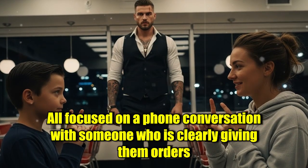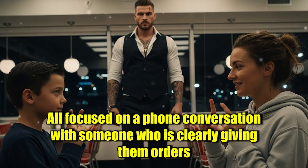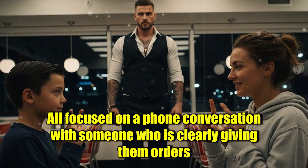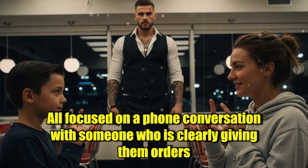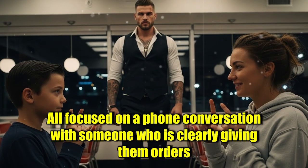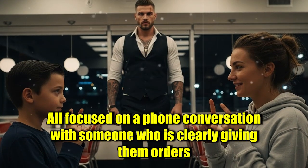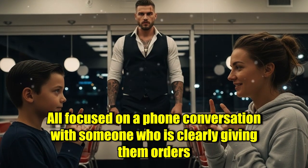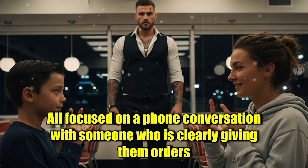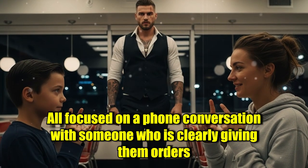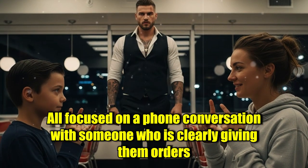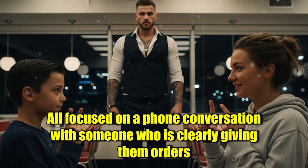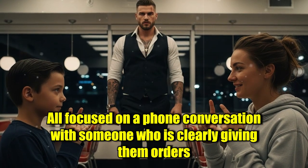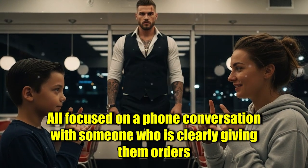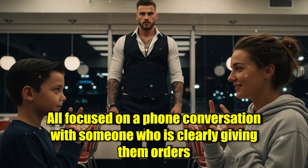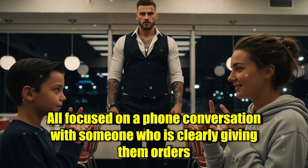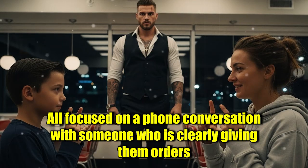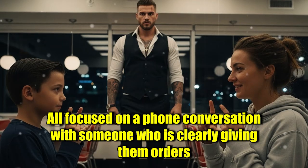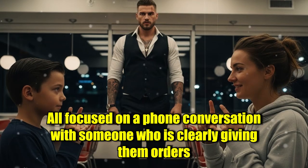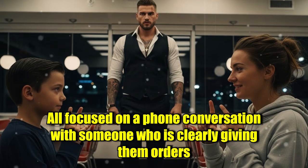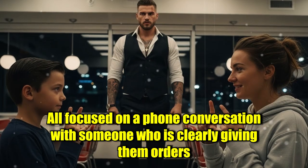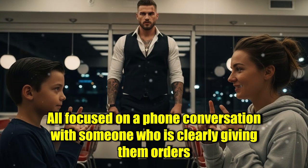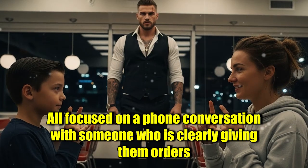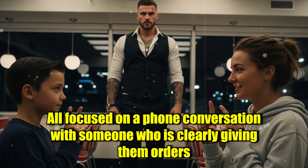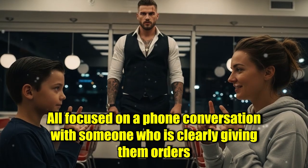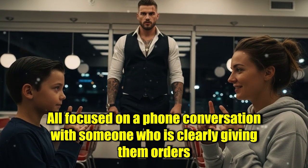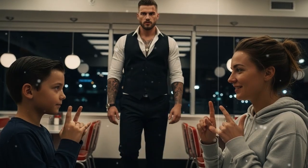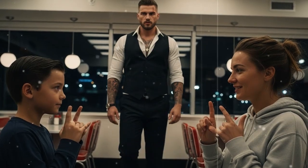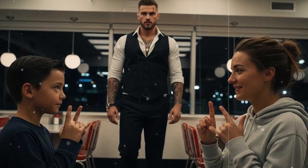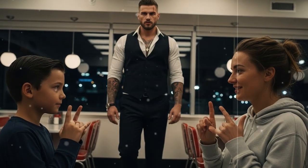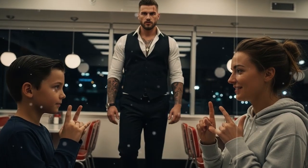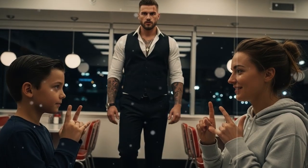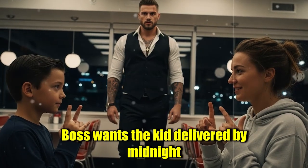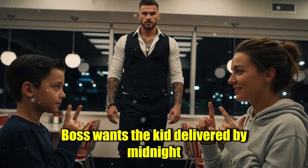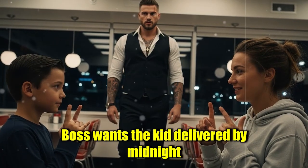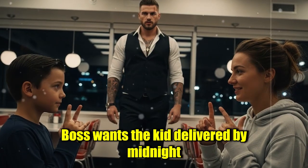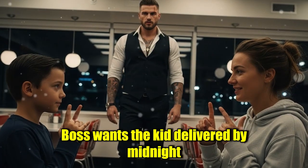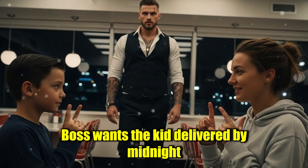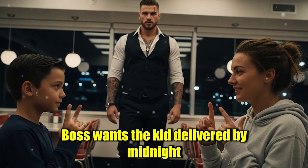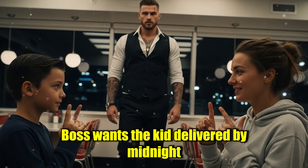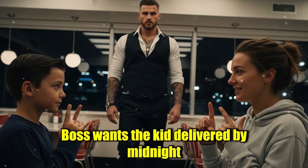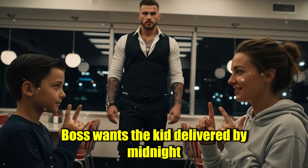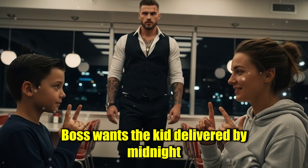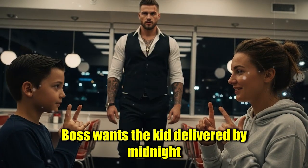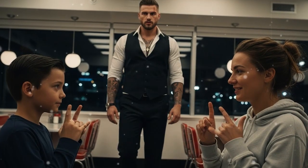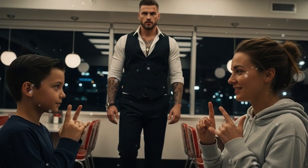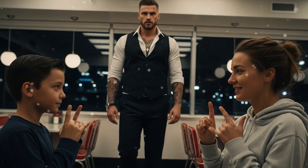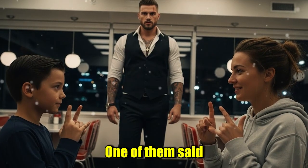all focused on a phone conversation with someone who was clearly giving them orders. Boss wants the kid delivered by midnight, one of